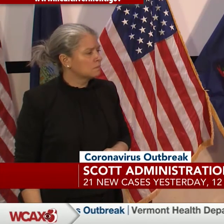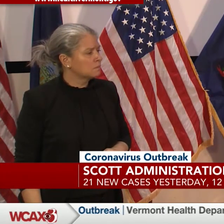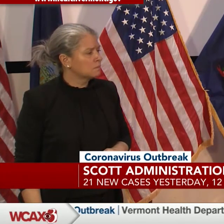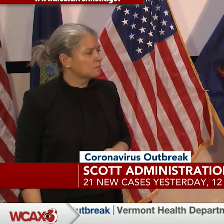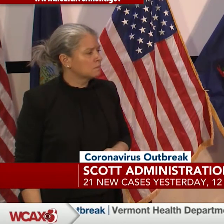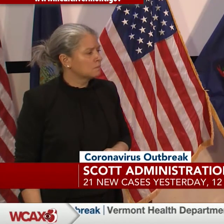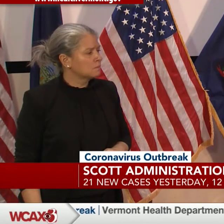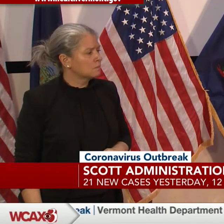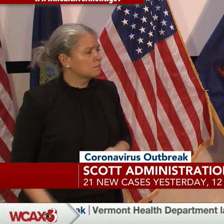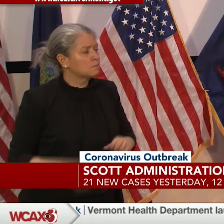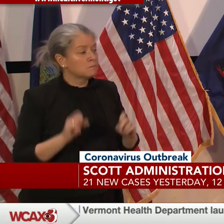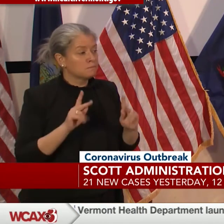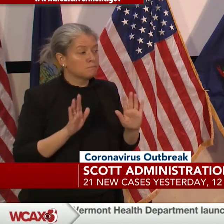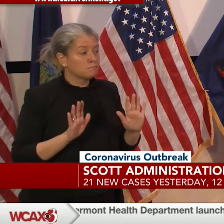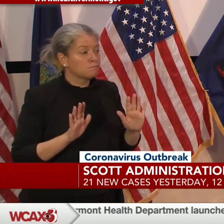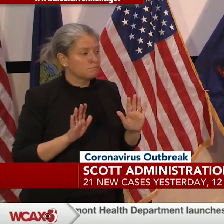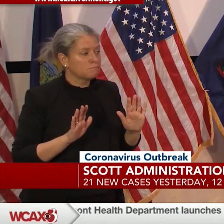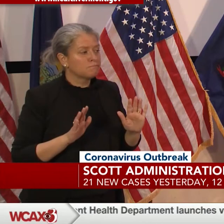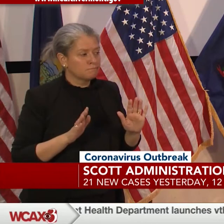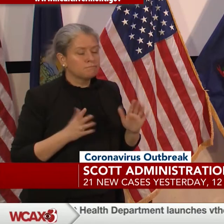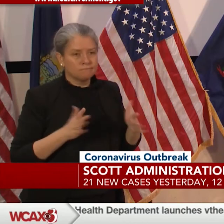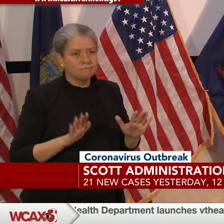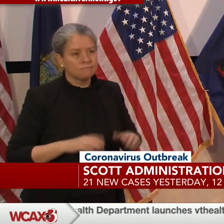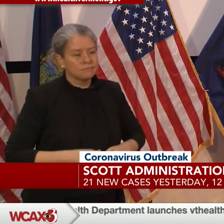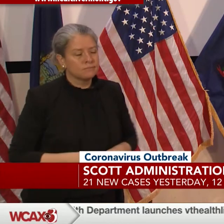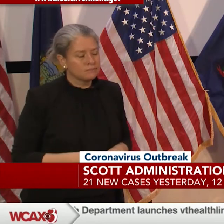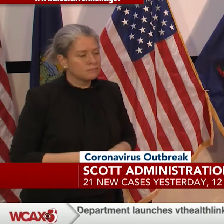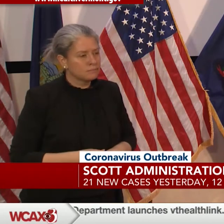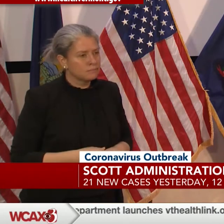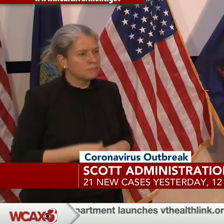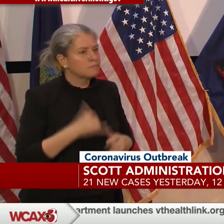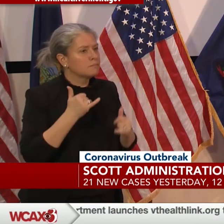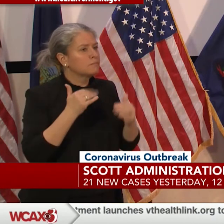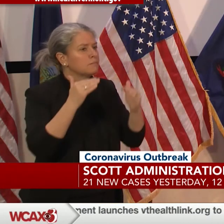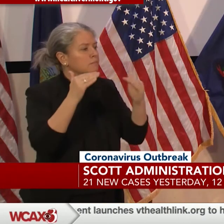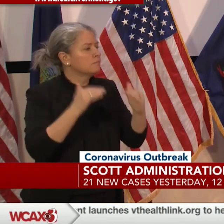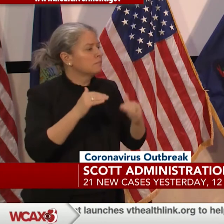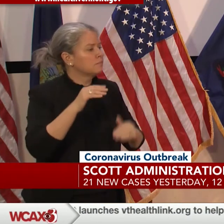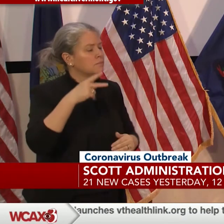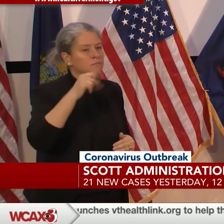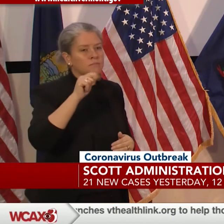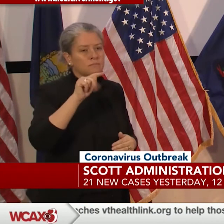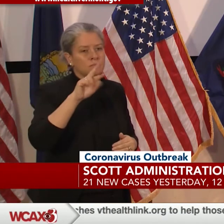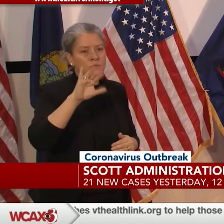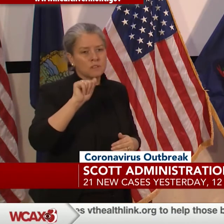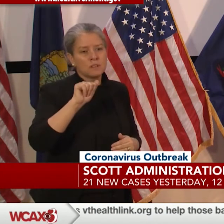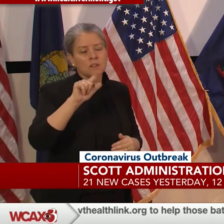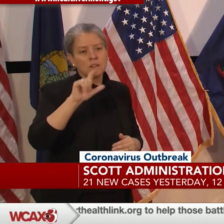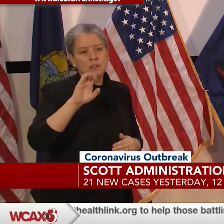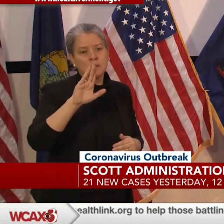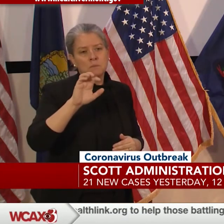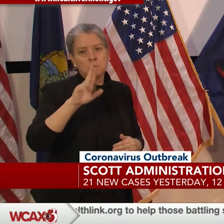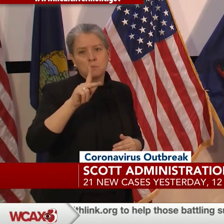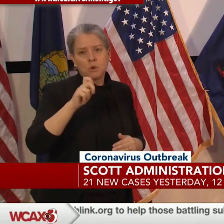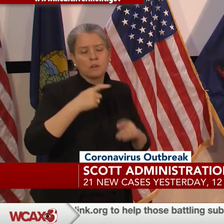All right. All set, John? Okay. Patricia LaBeouf at Bennington Banner.